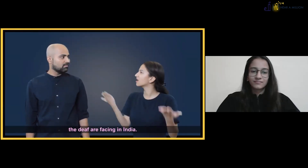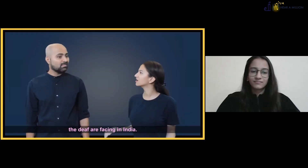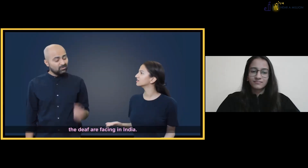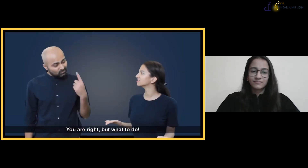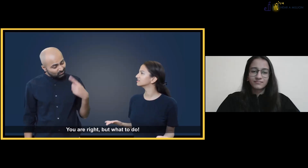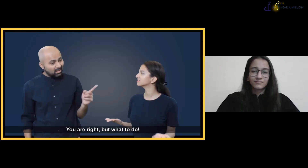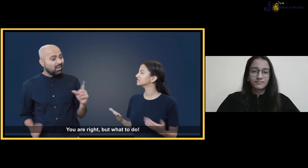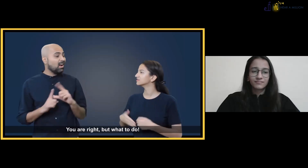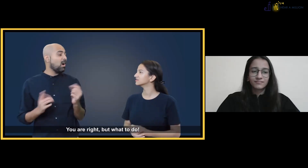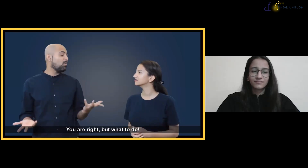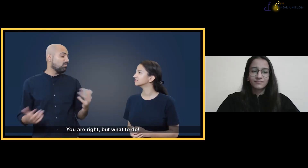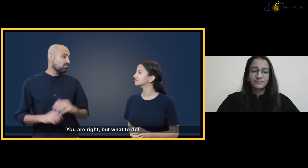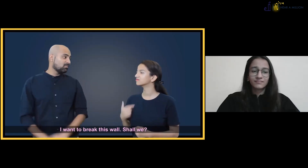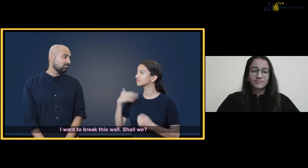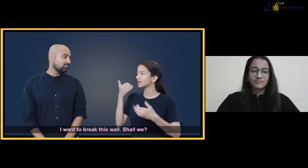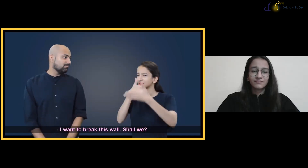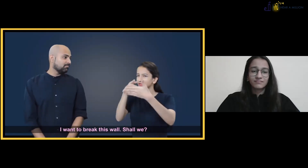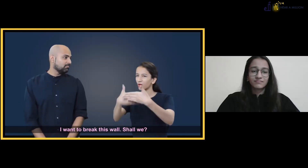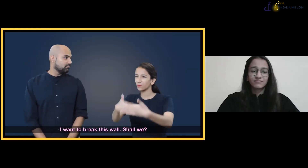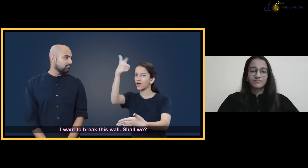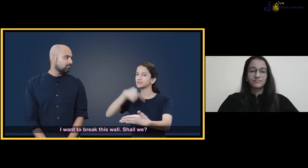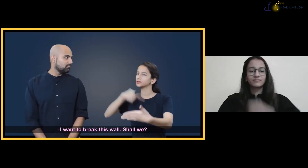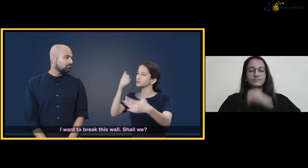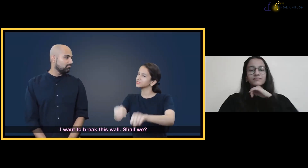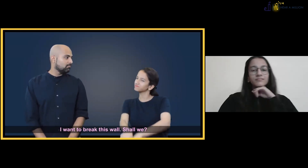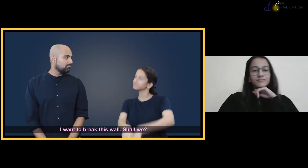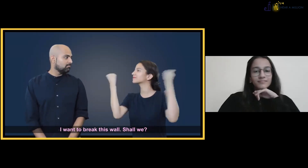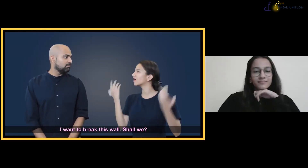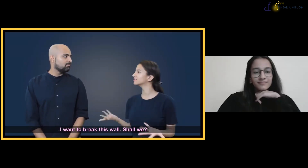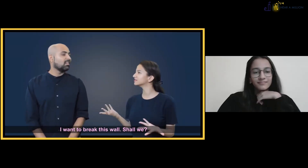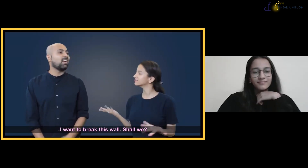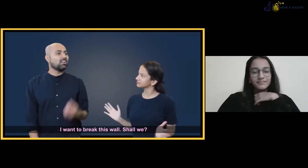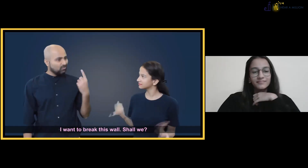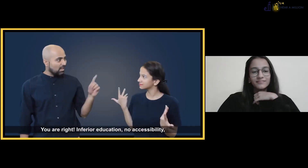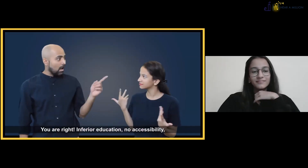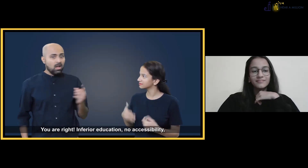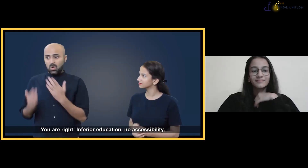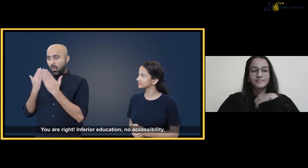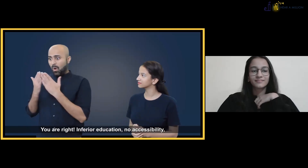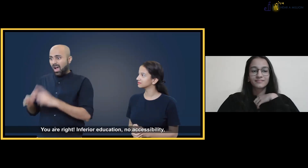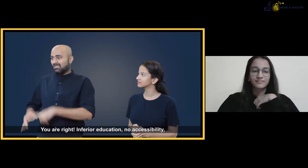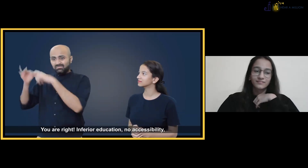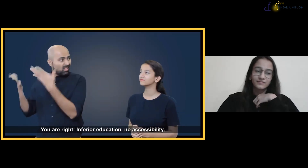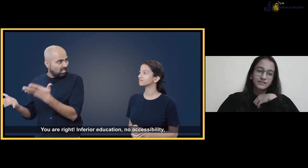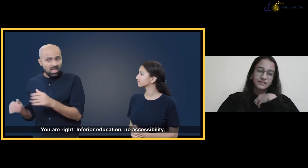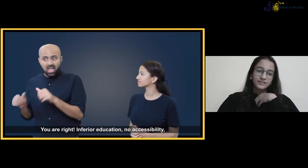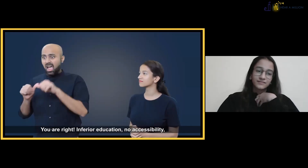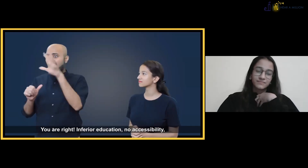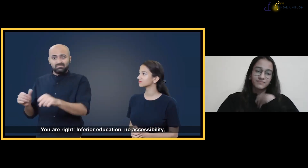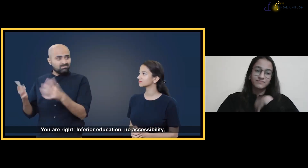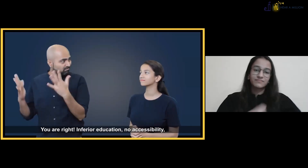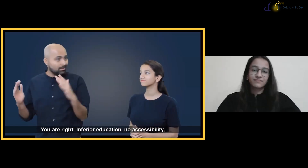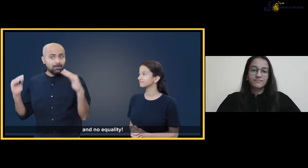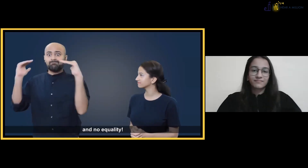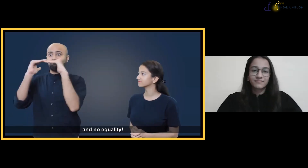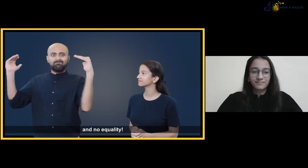Hey, do you see that how many deaf people are facing challenges here in India? So we want to break that wall, right? Yes, right. We